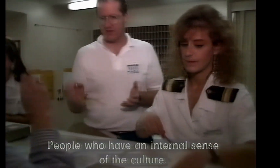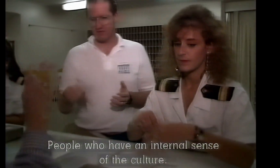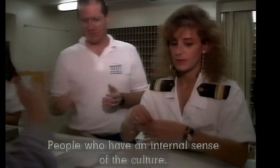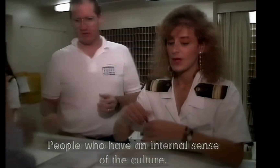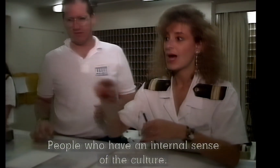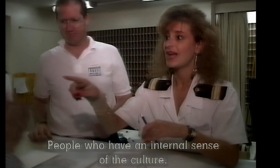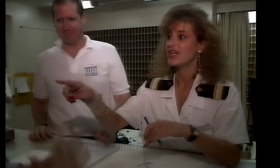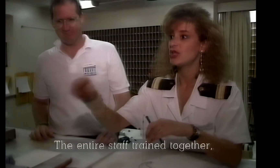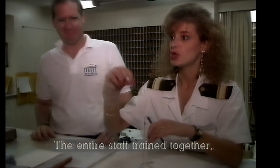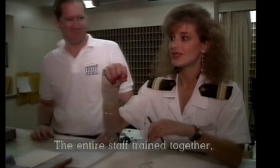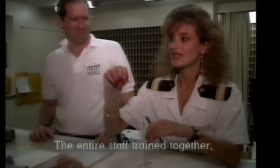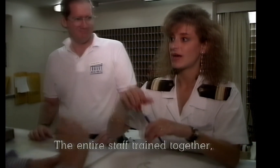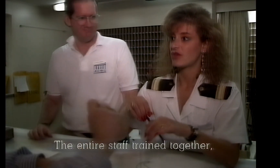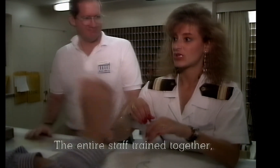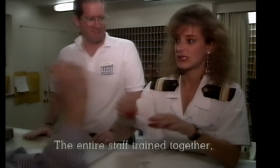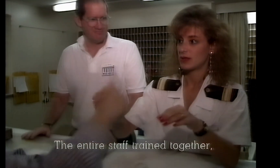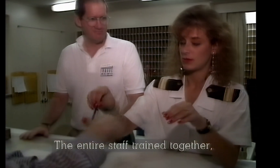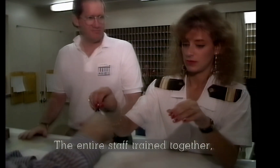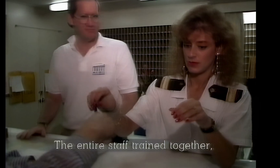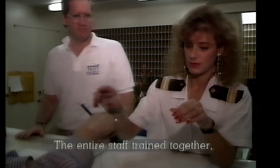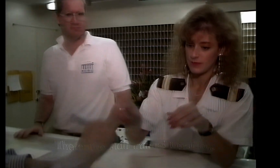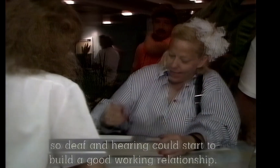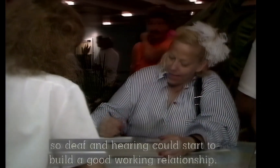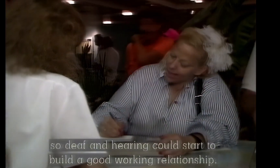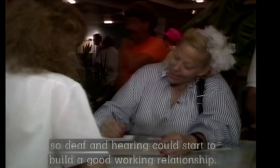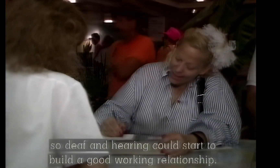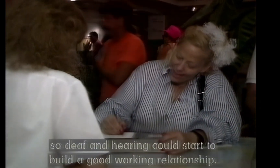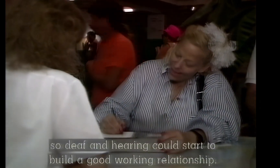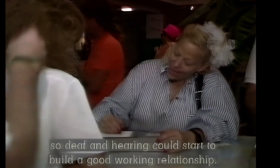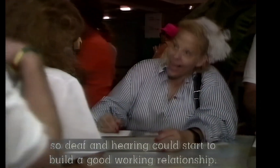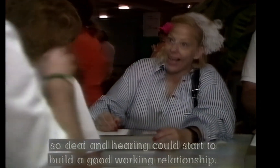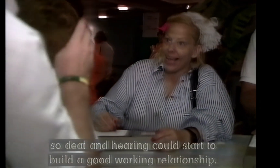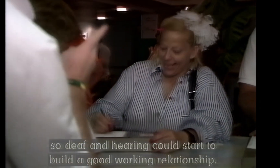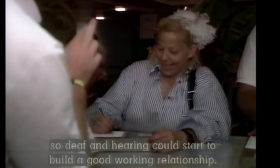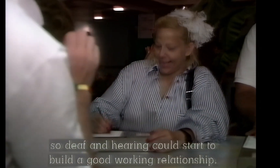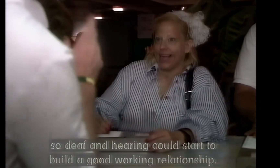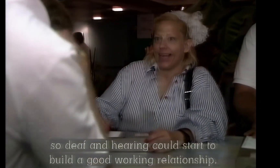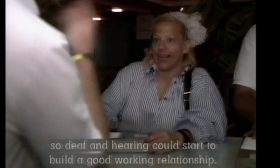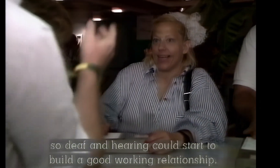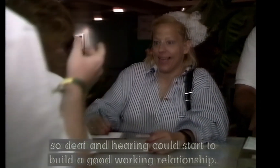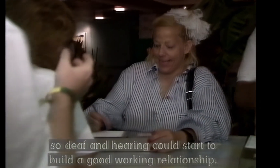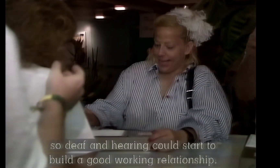We had the entire staff trained together so that the deaf and hearing could start to build a good working relationship.